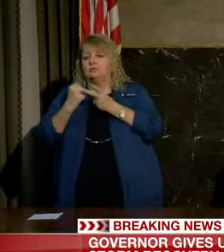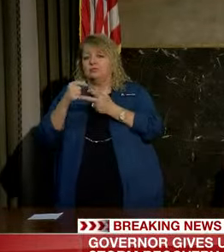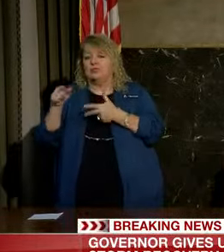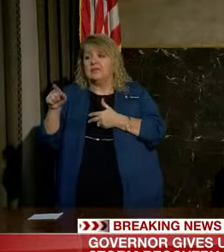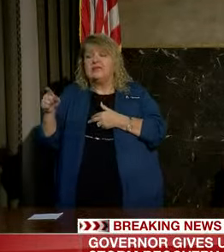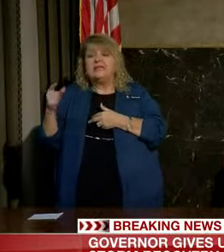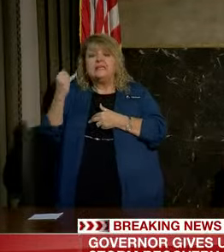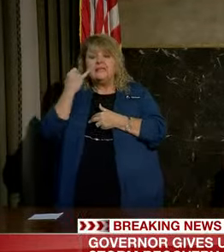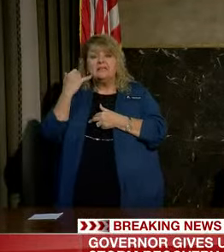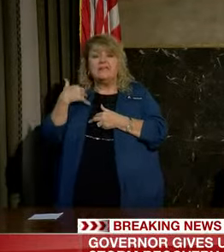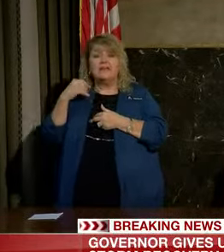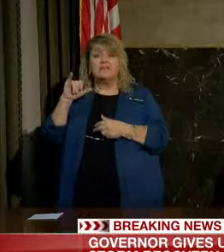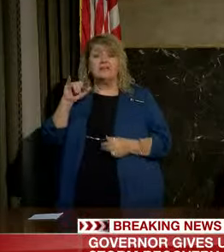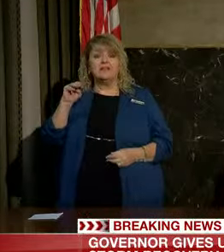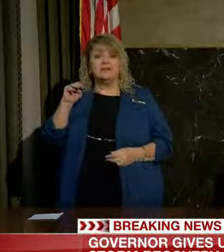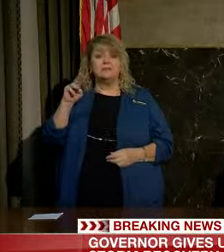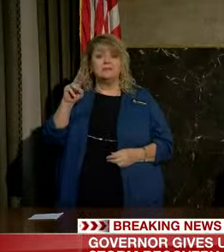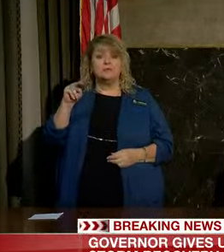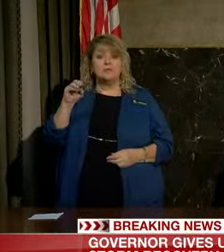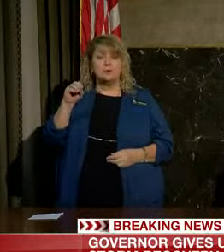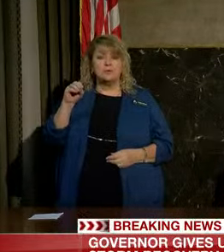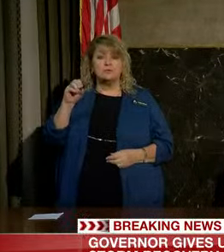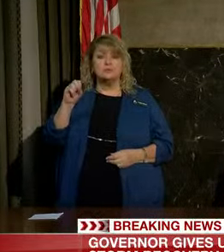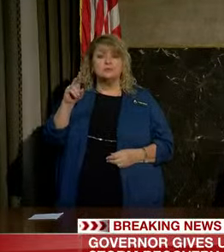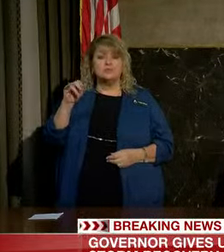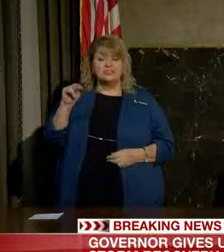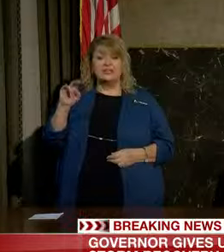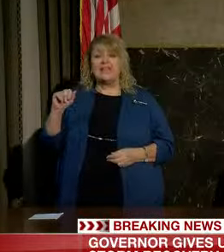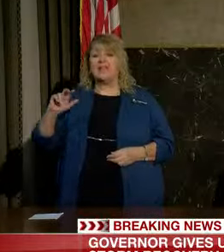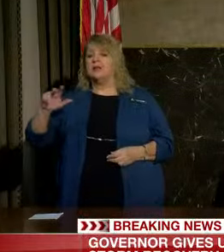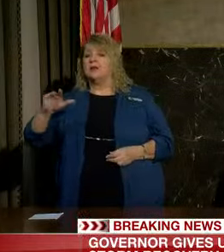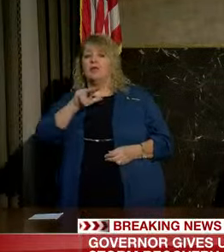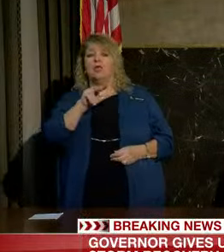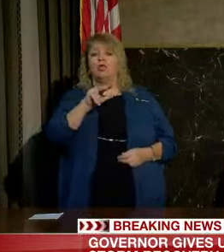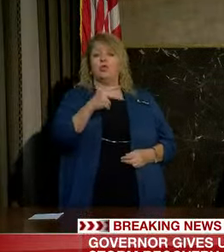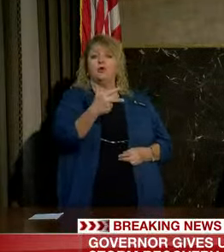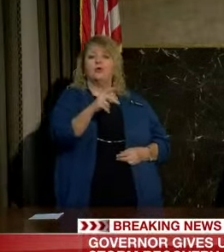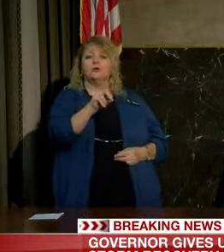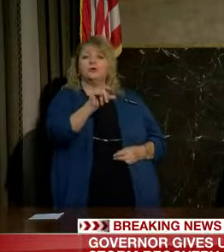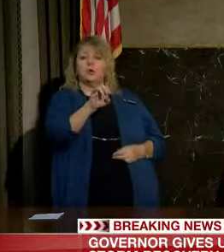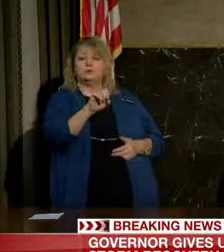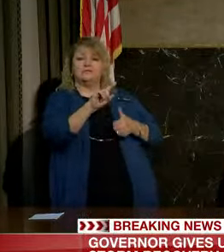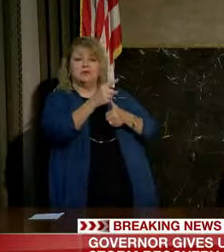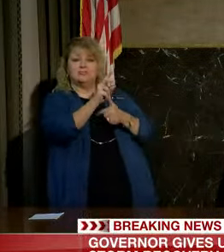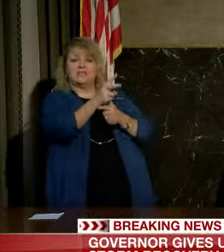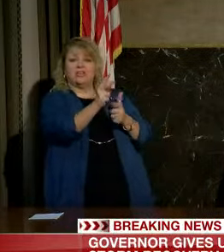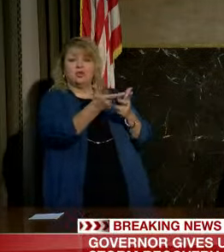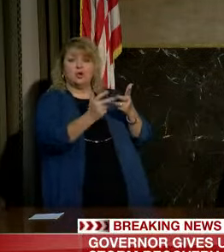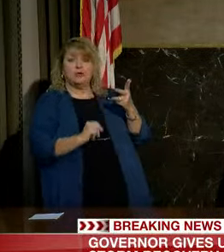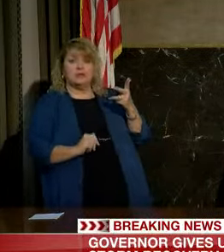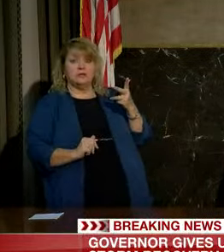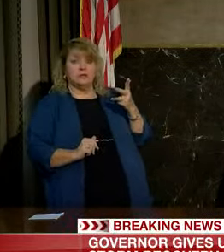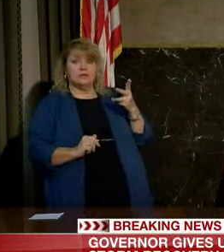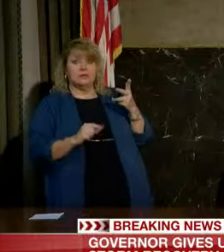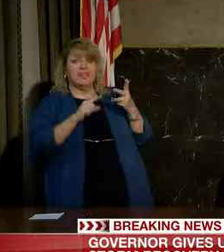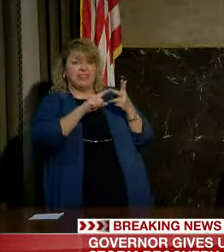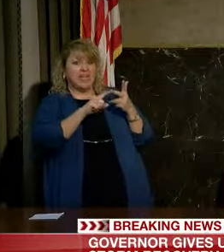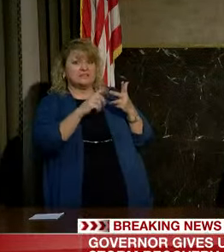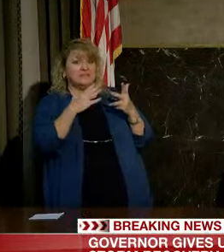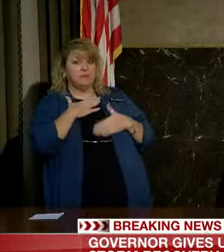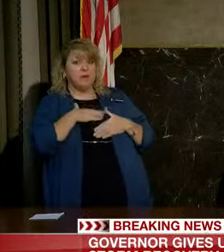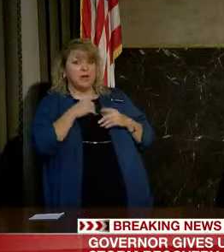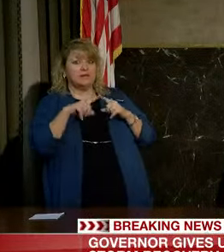severe immunosuppression, they would have been eligible for the past month for a third dose. But not yet a 6-month booster. We do expect